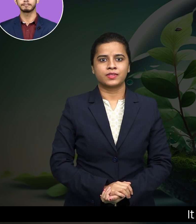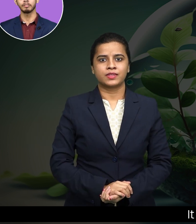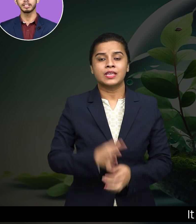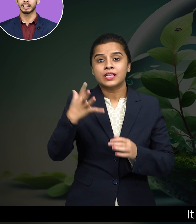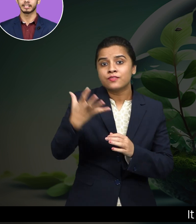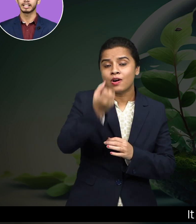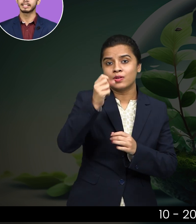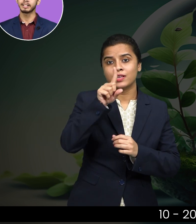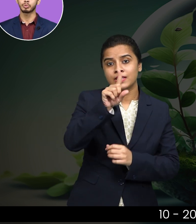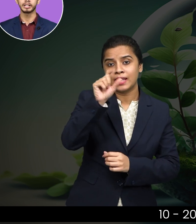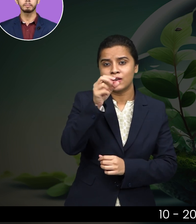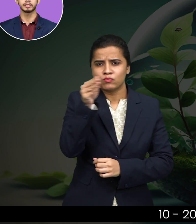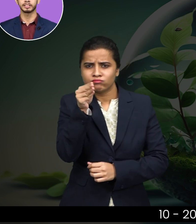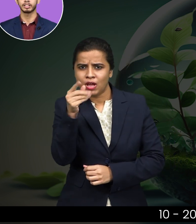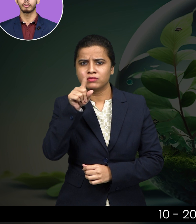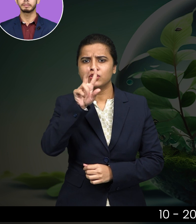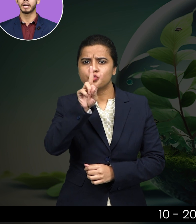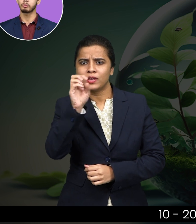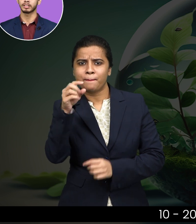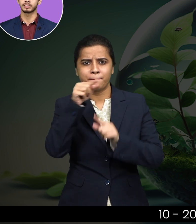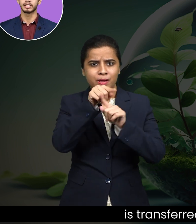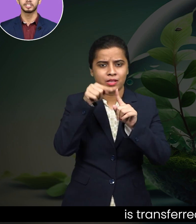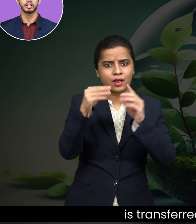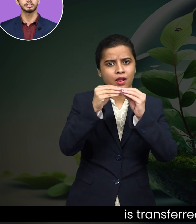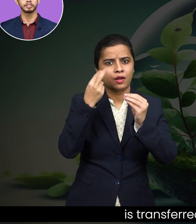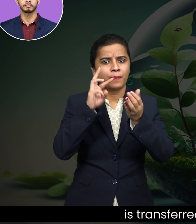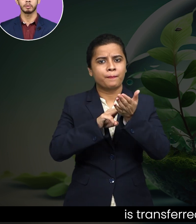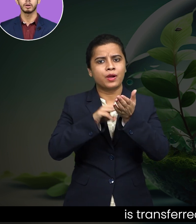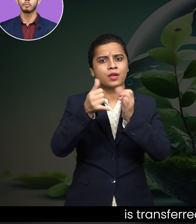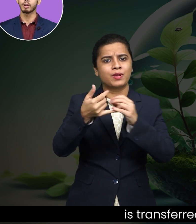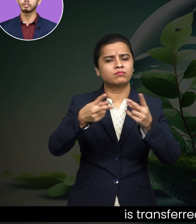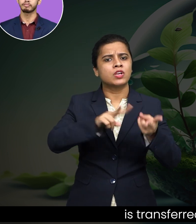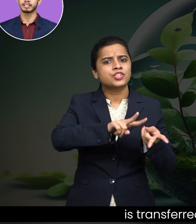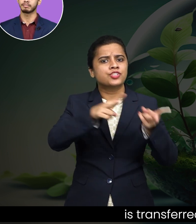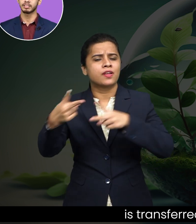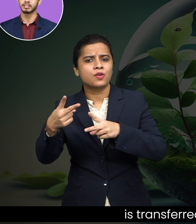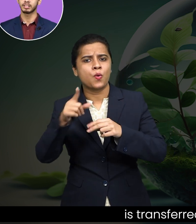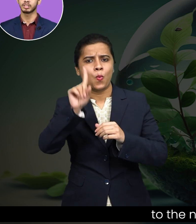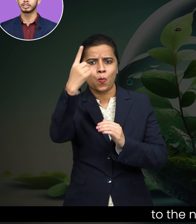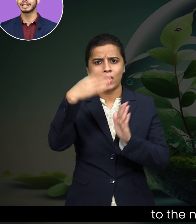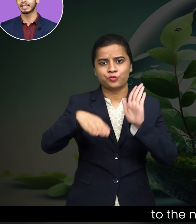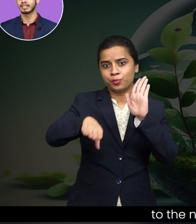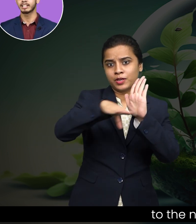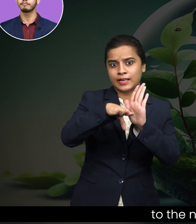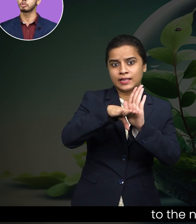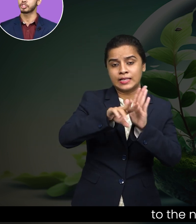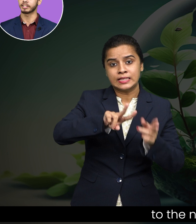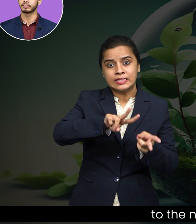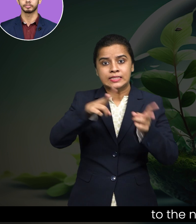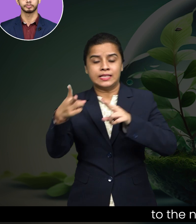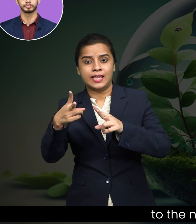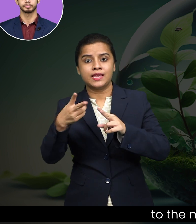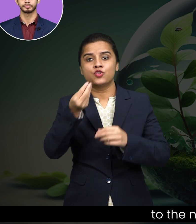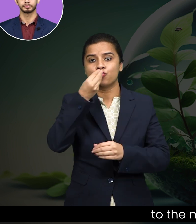It is found that 10 to 20% of the biomass is transferred from one trophic level to the next in a food